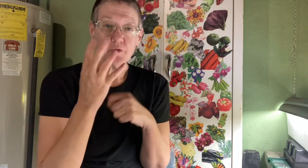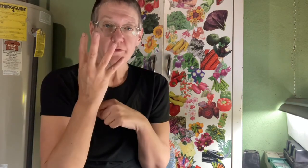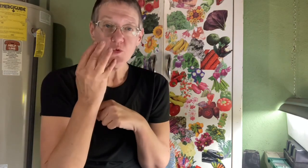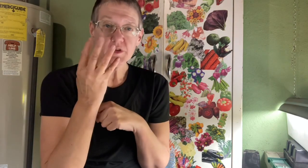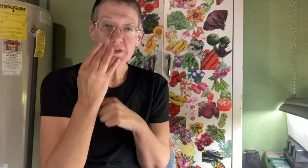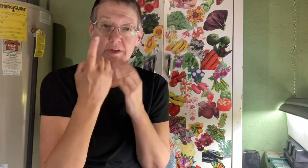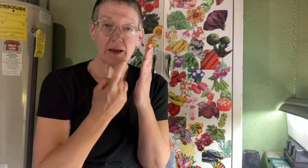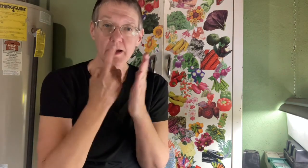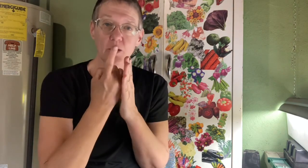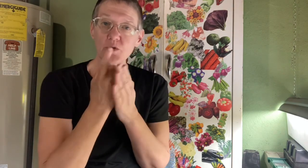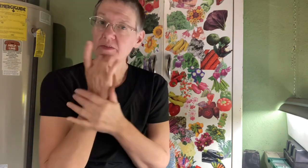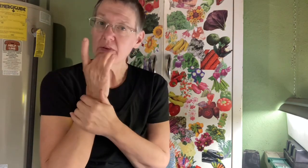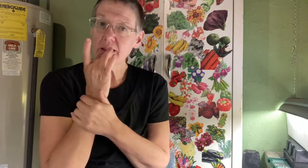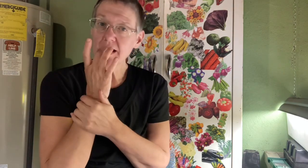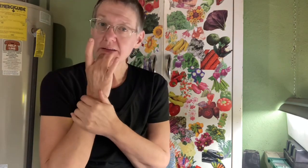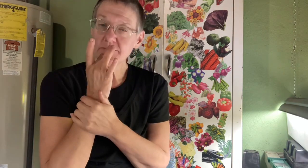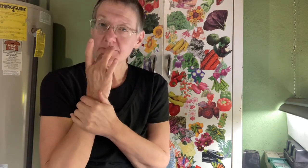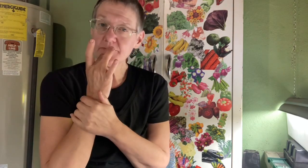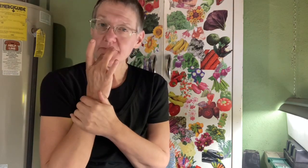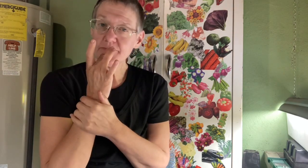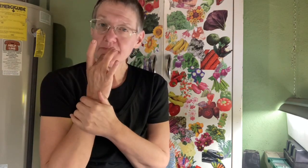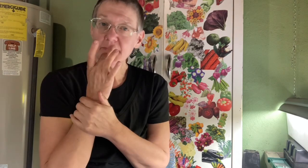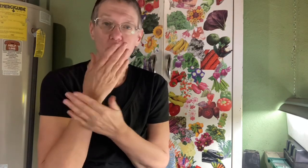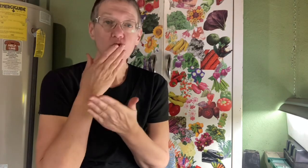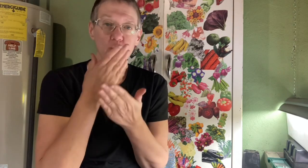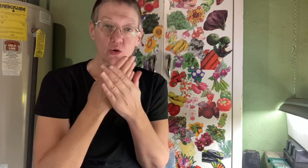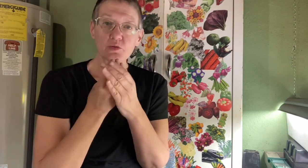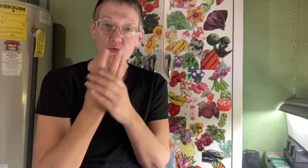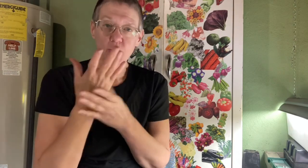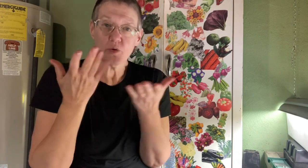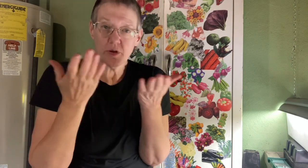14 hours of sunlight in order to bulb up.